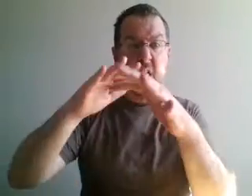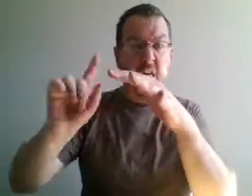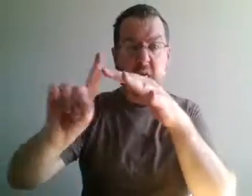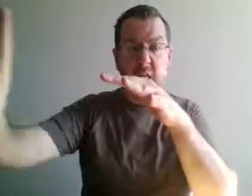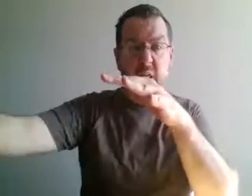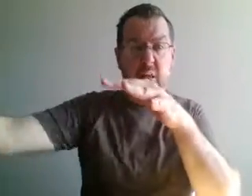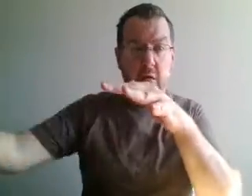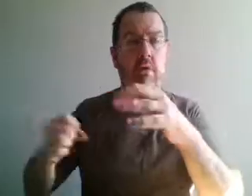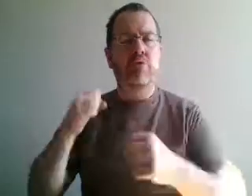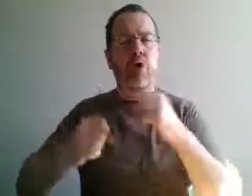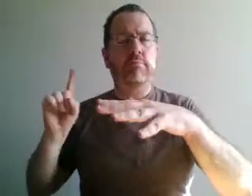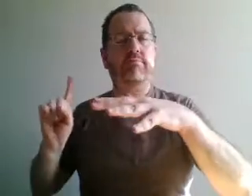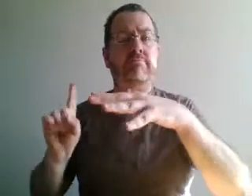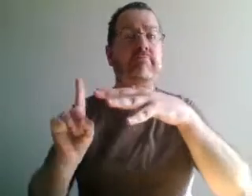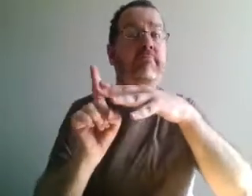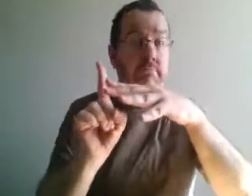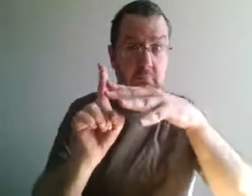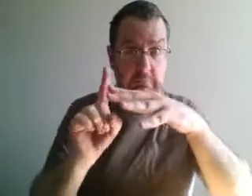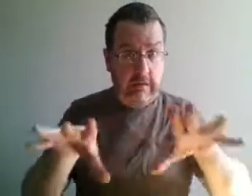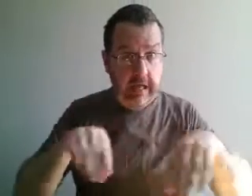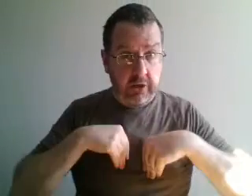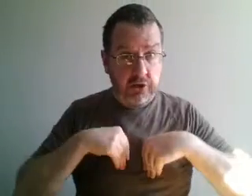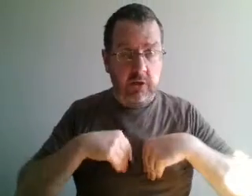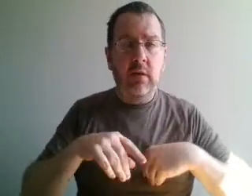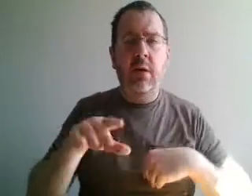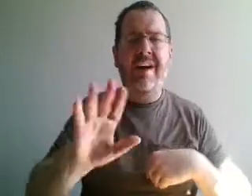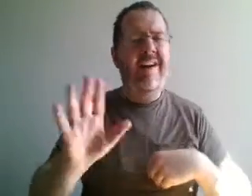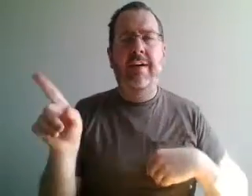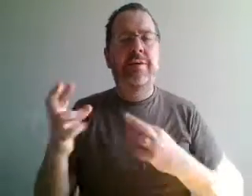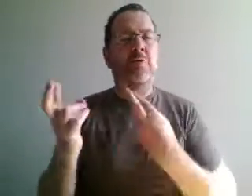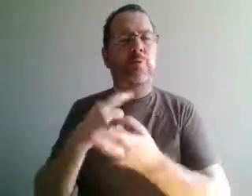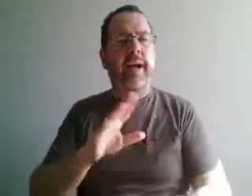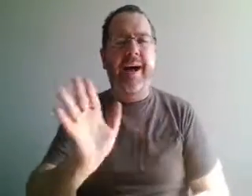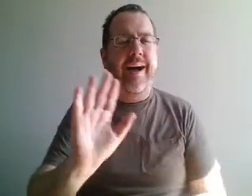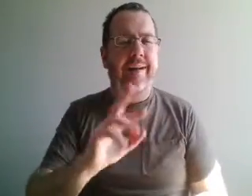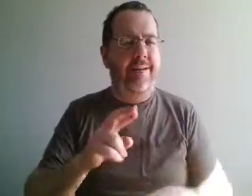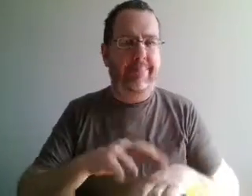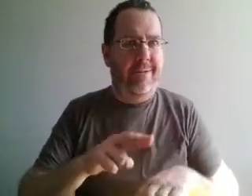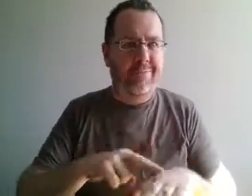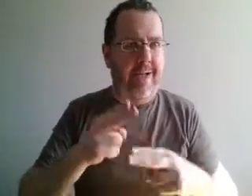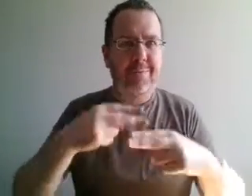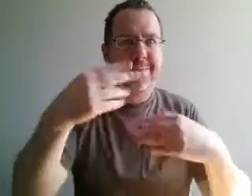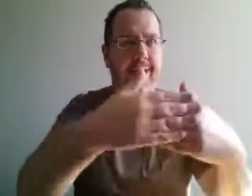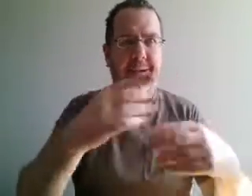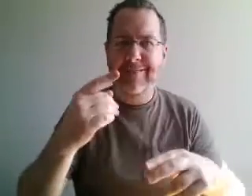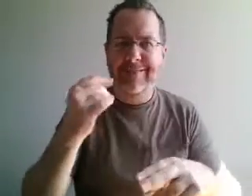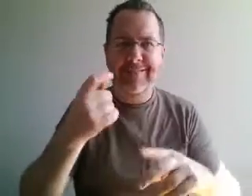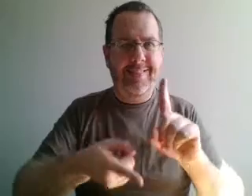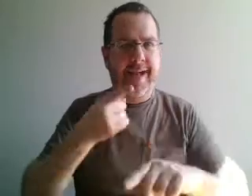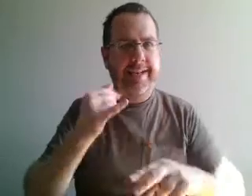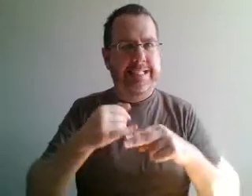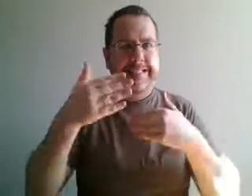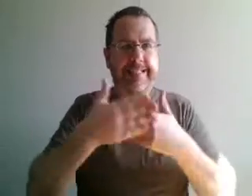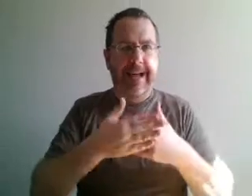all, outdoor is a better place to be from the point of view of transmission than indoor, because the air is changing all the